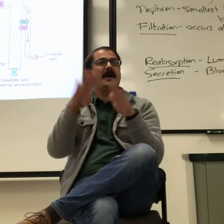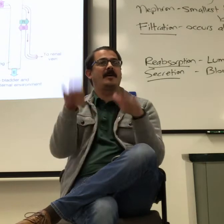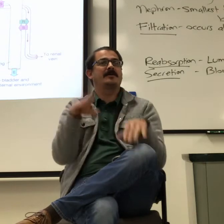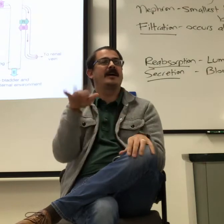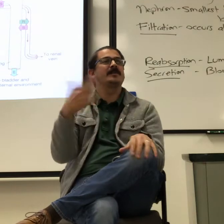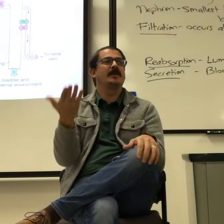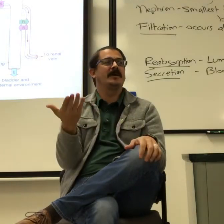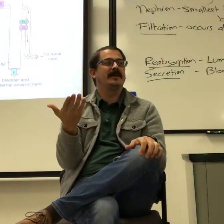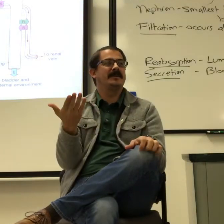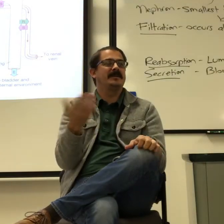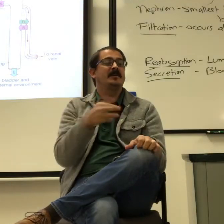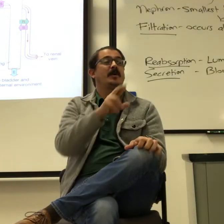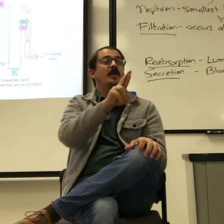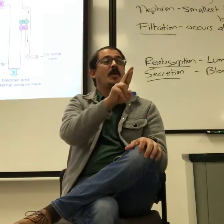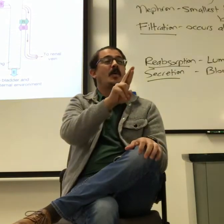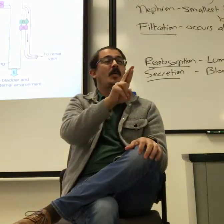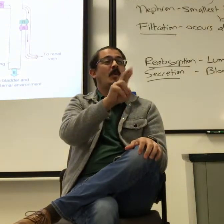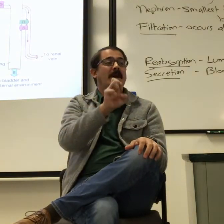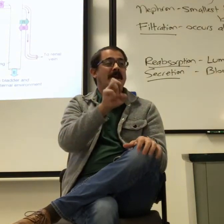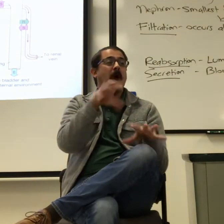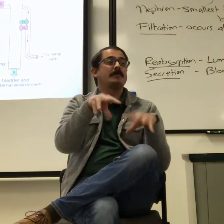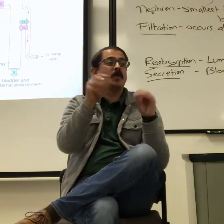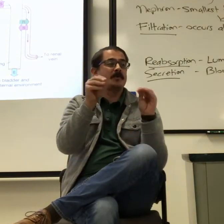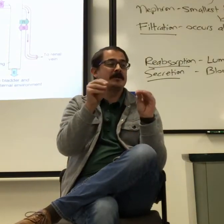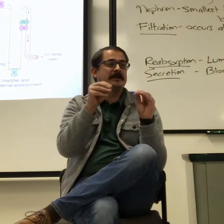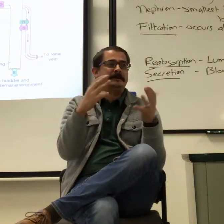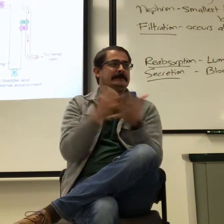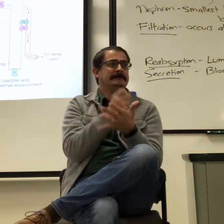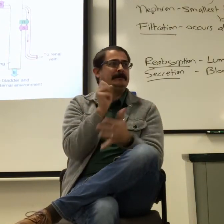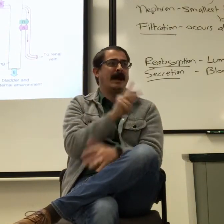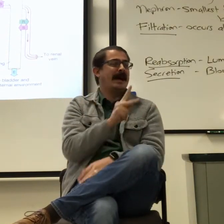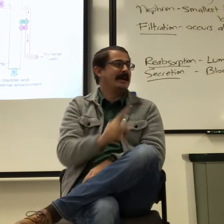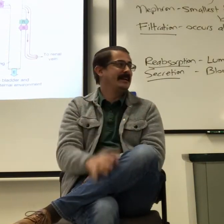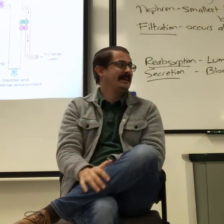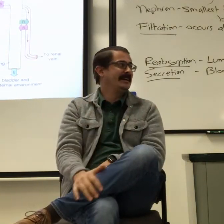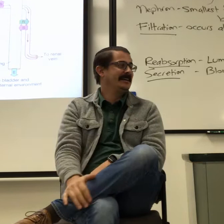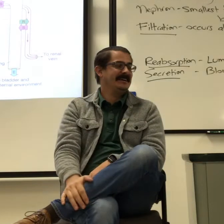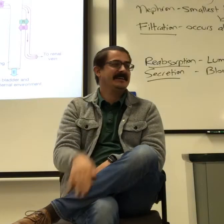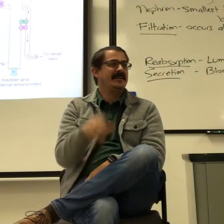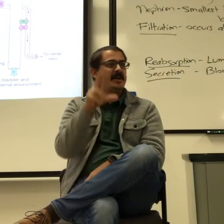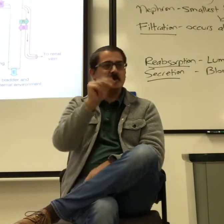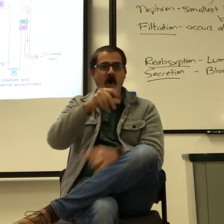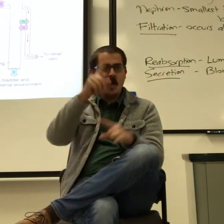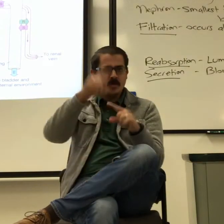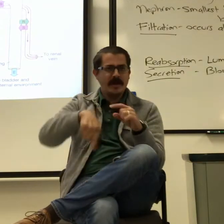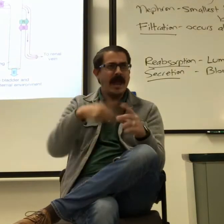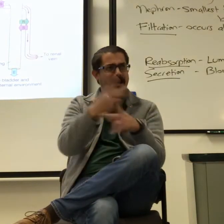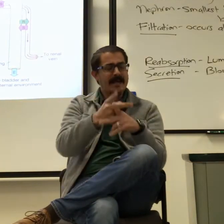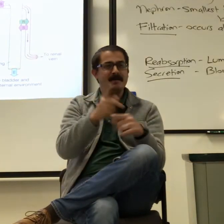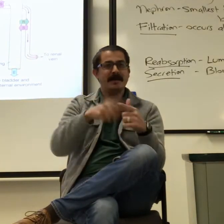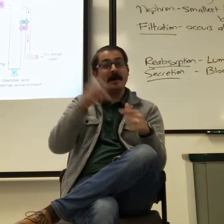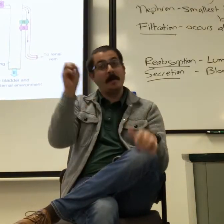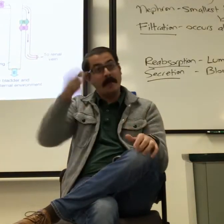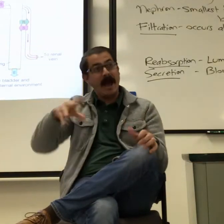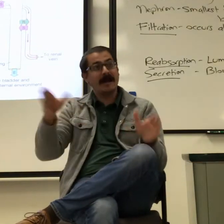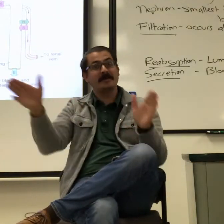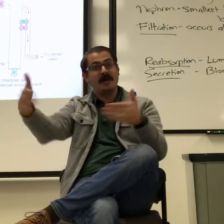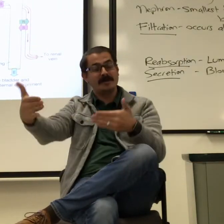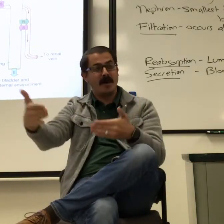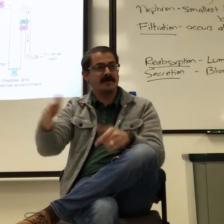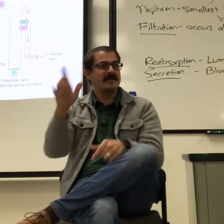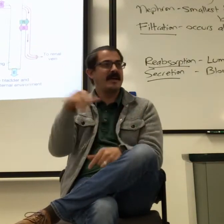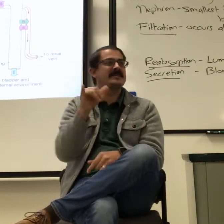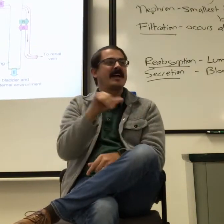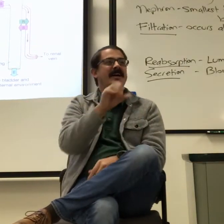symbolize? Reabsorption, and you take it back. But then let's say, it's like, no, you can't keep it, and I throw it back in the donation box. That's